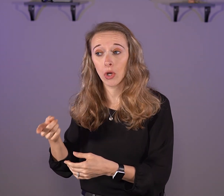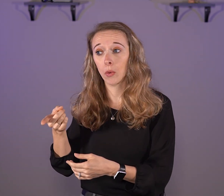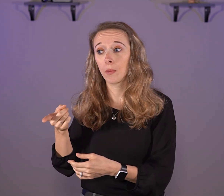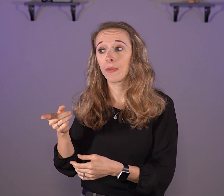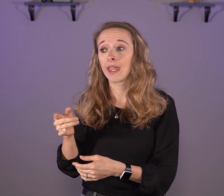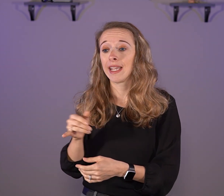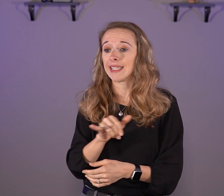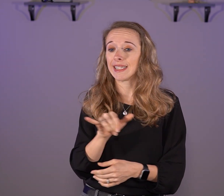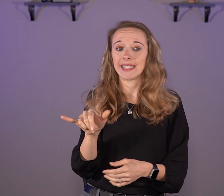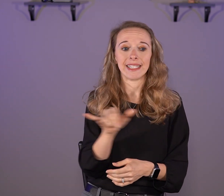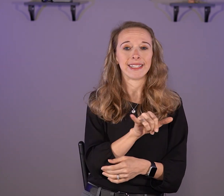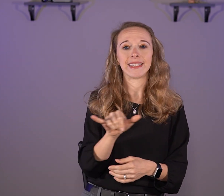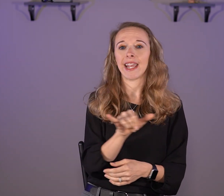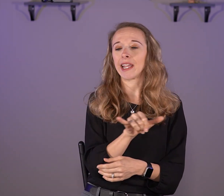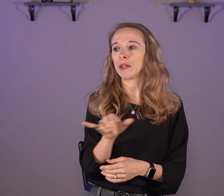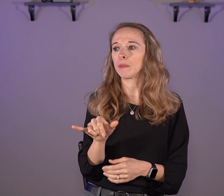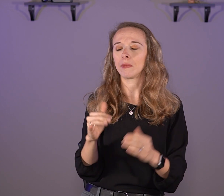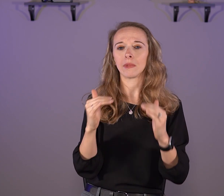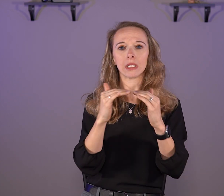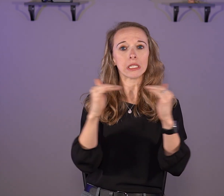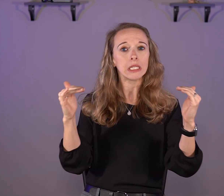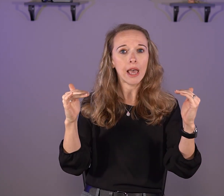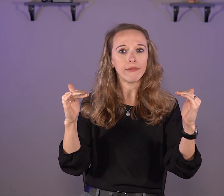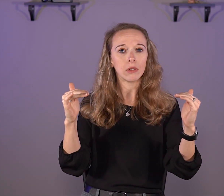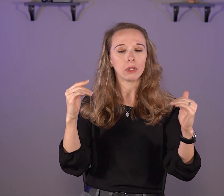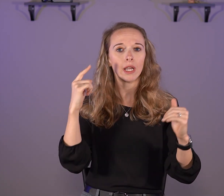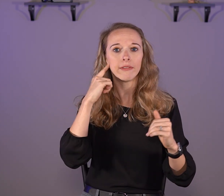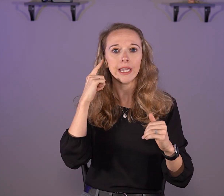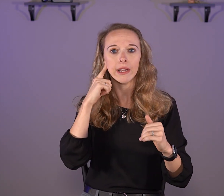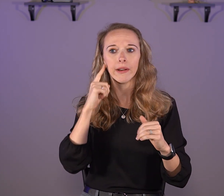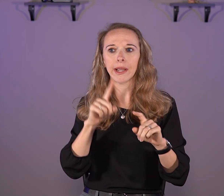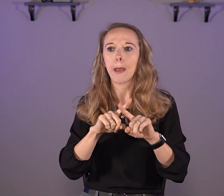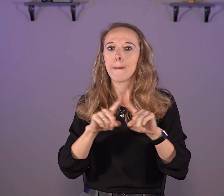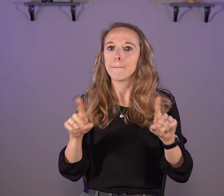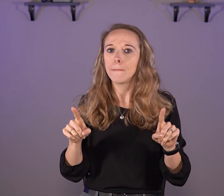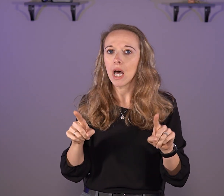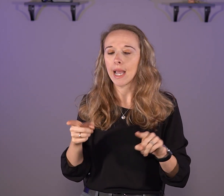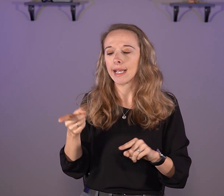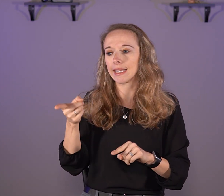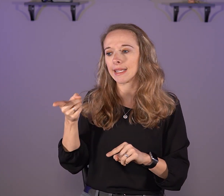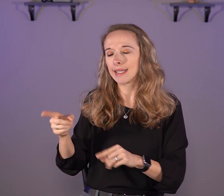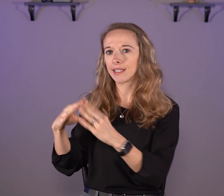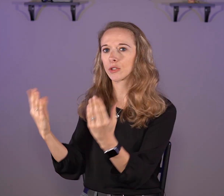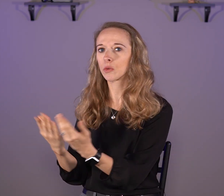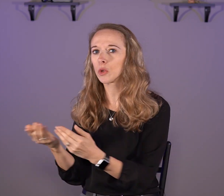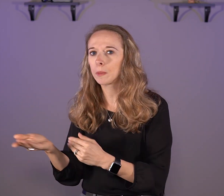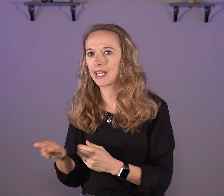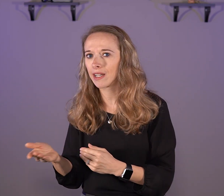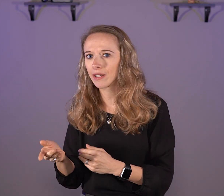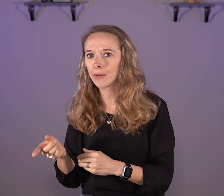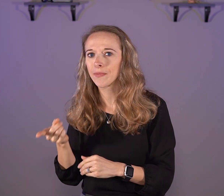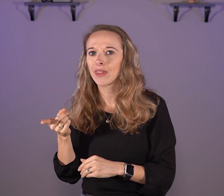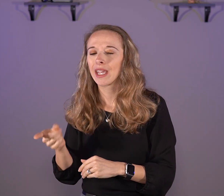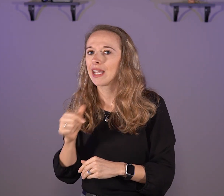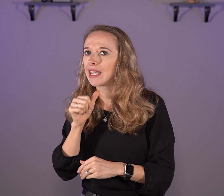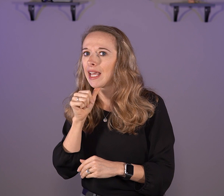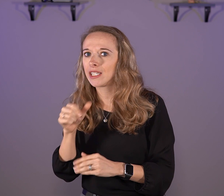So the same level of hearing, but this group here, they